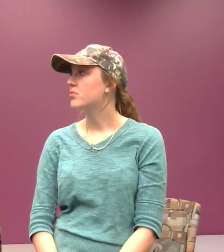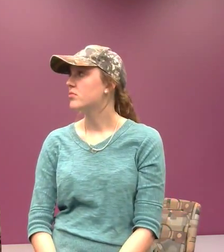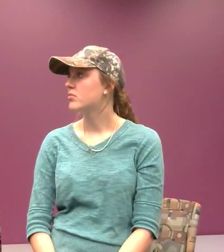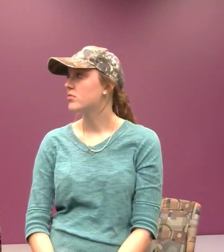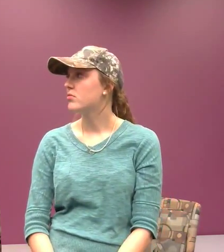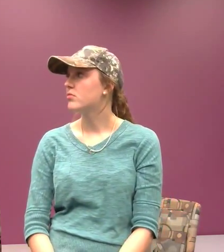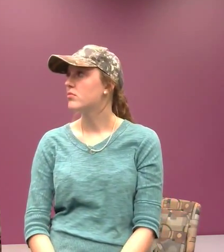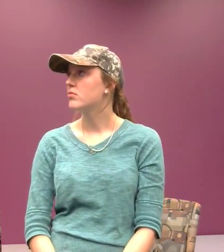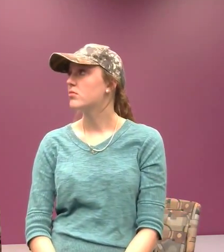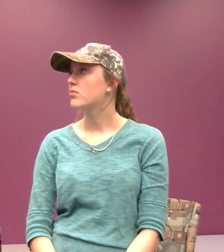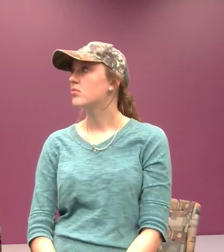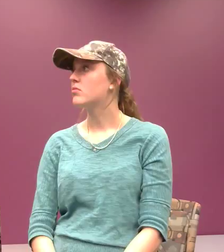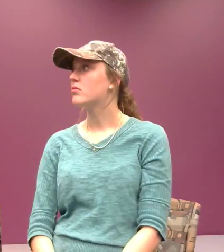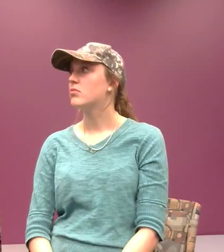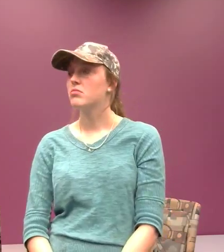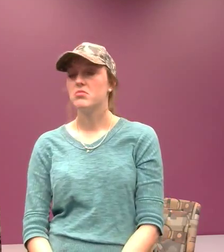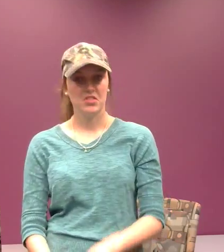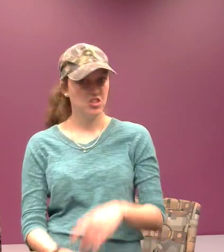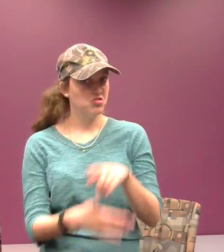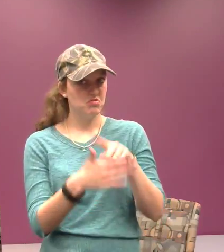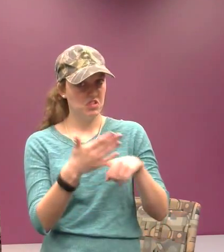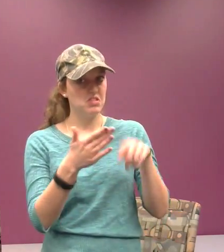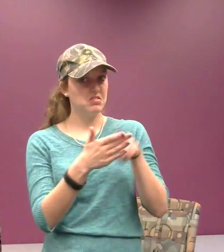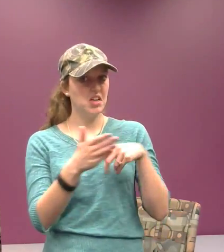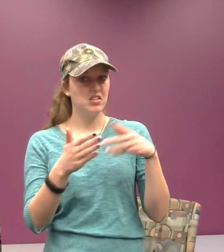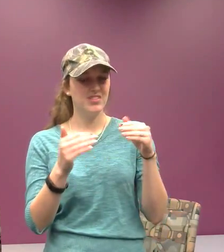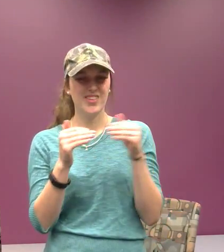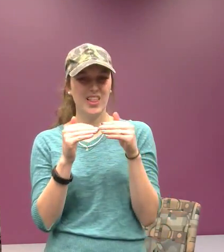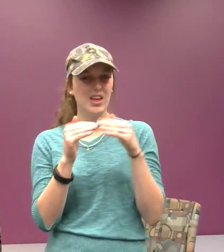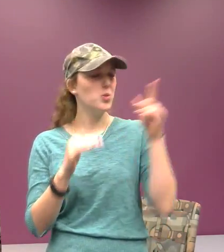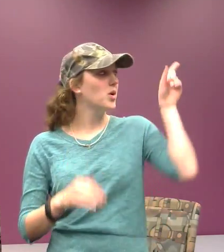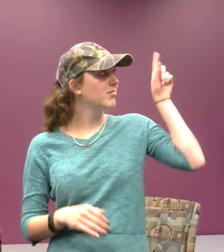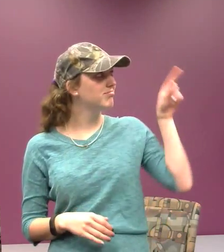Do you want to have the volume a little bit? Yeah. Everything now?